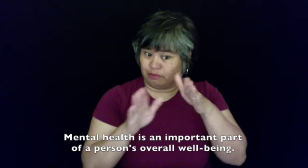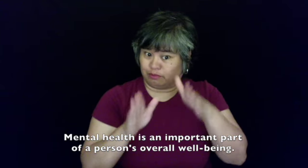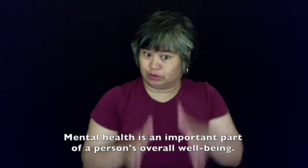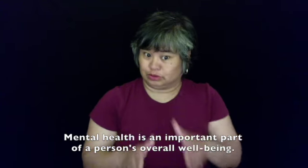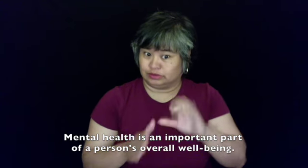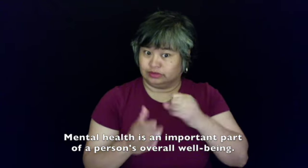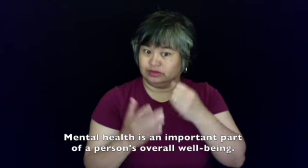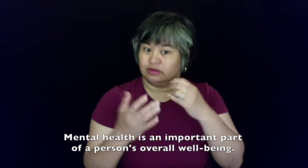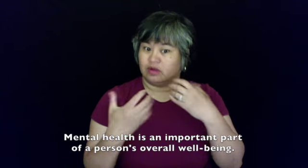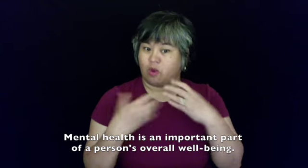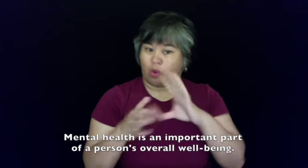well-being.